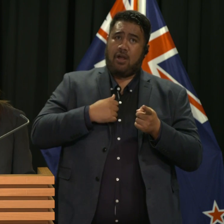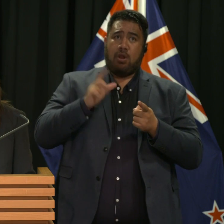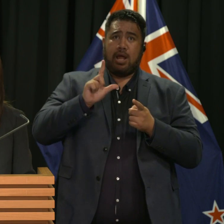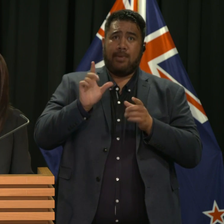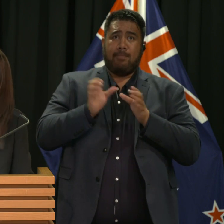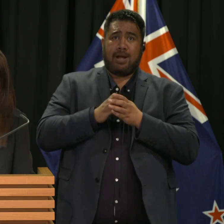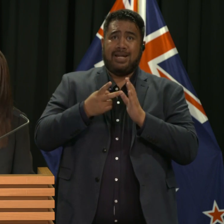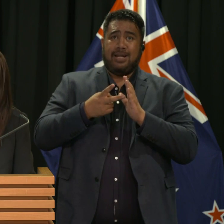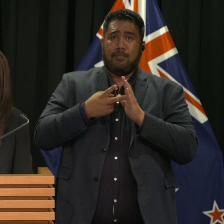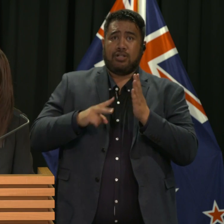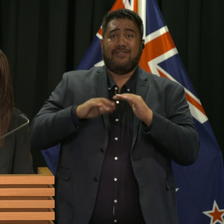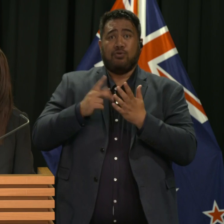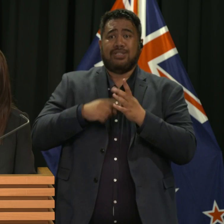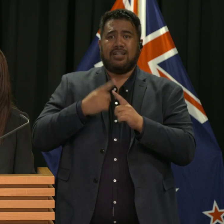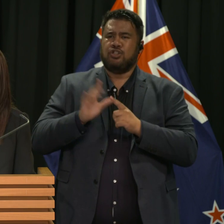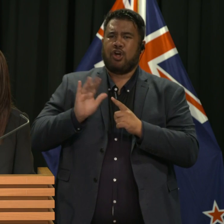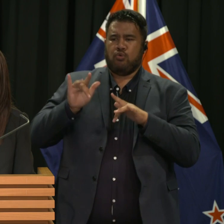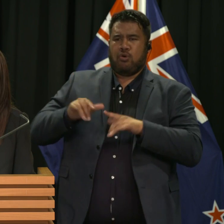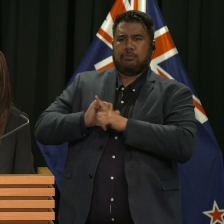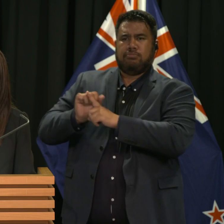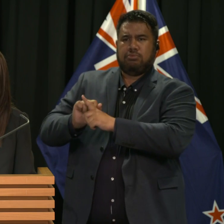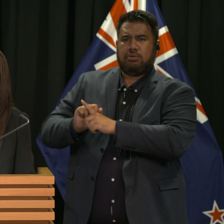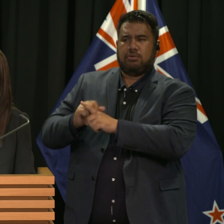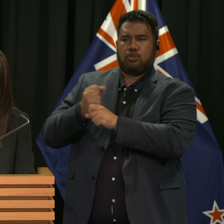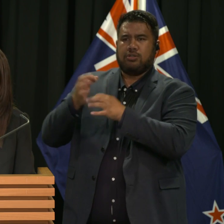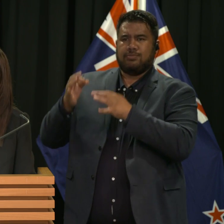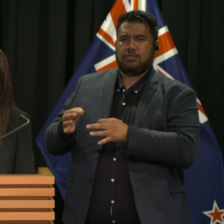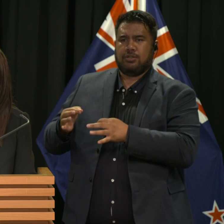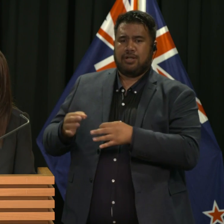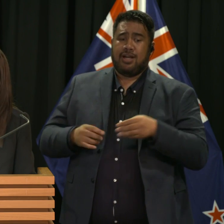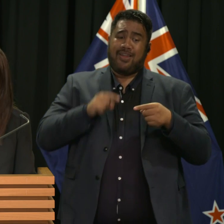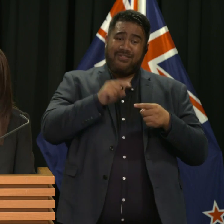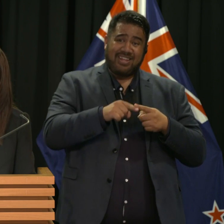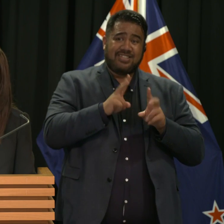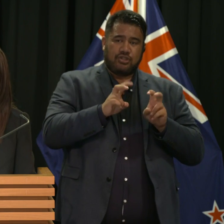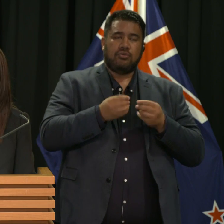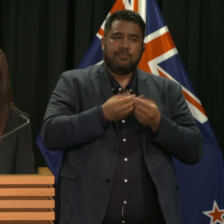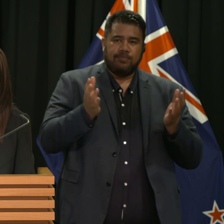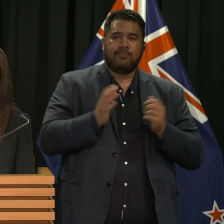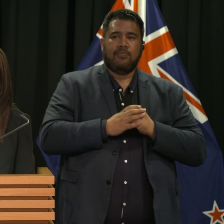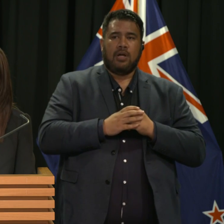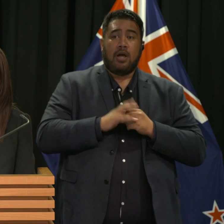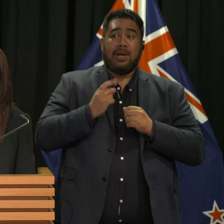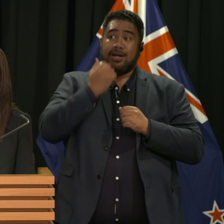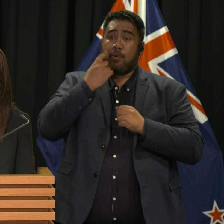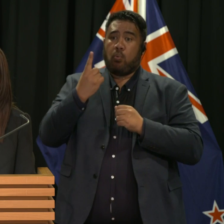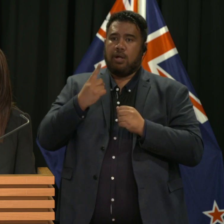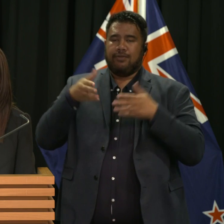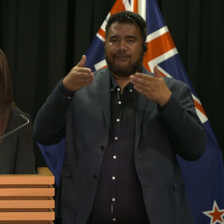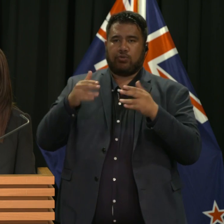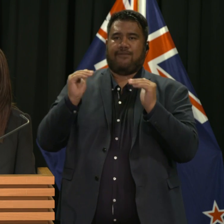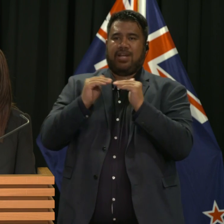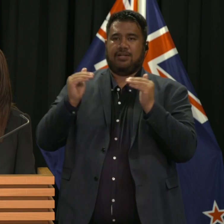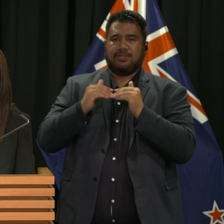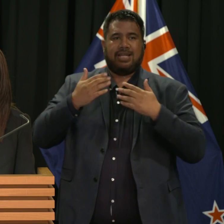Party. That's yet to be developed, that's yet to be worked through. Fairness will continue and will always be a focus of the Labour Party because that is who